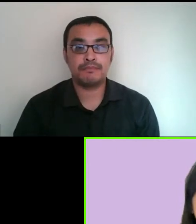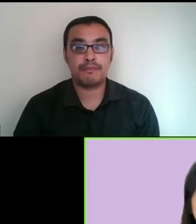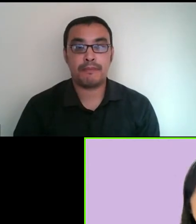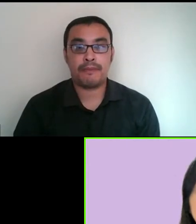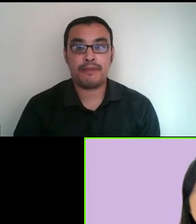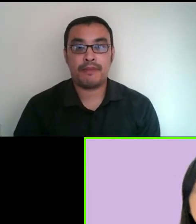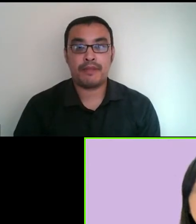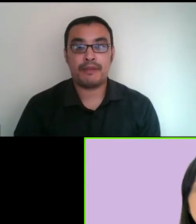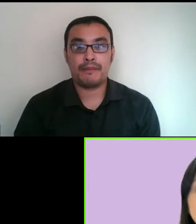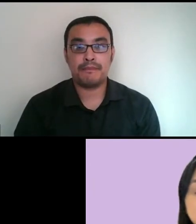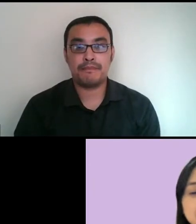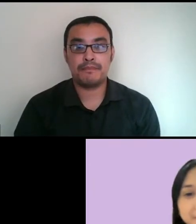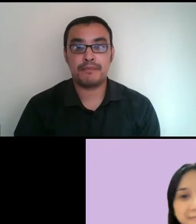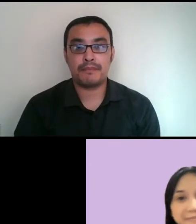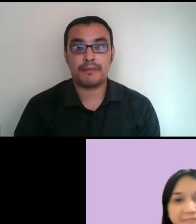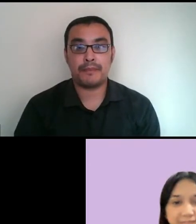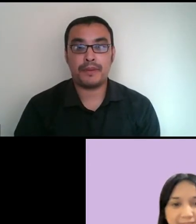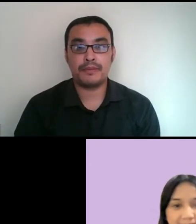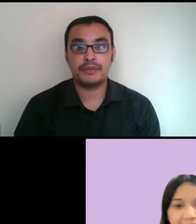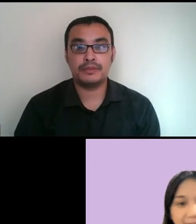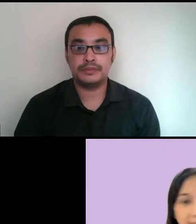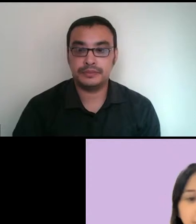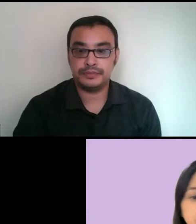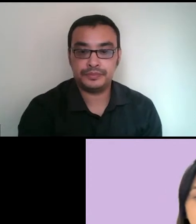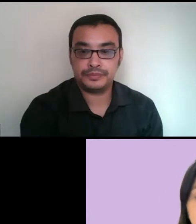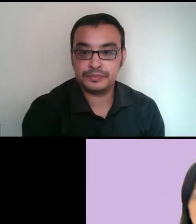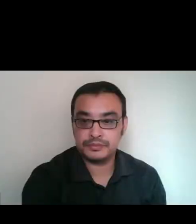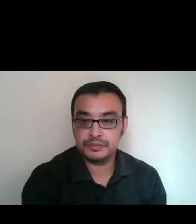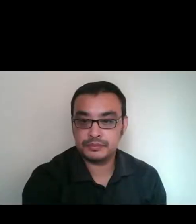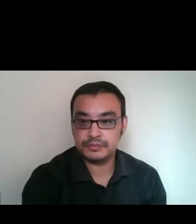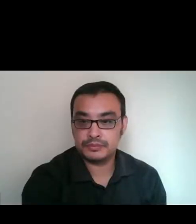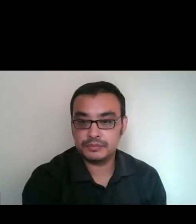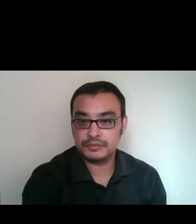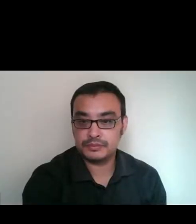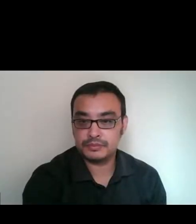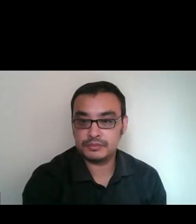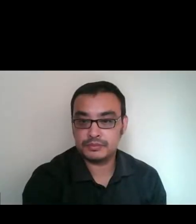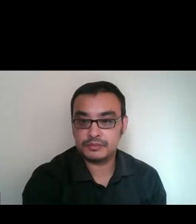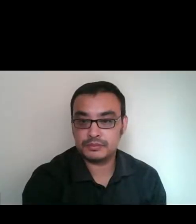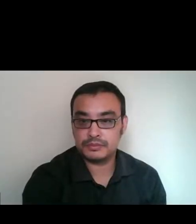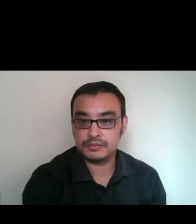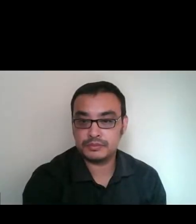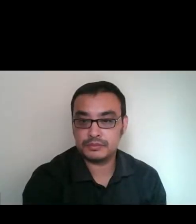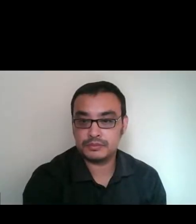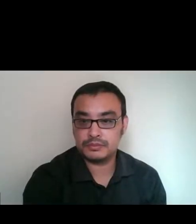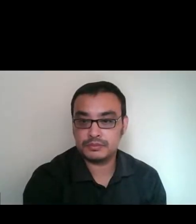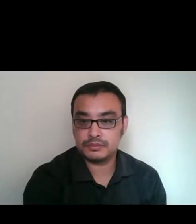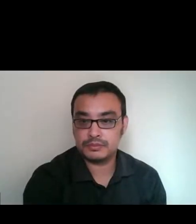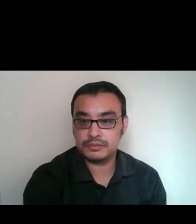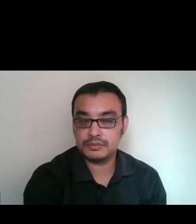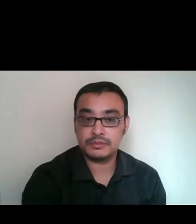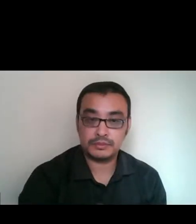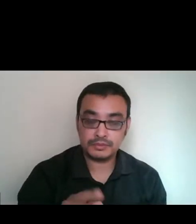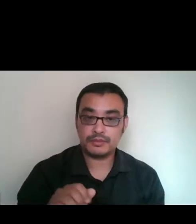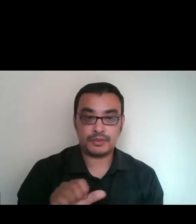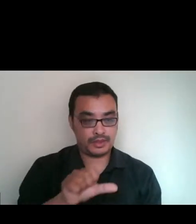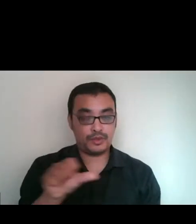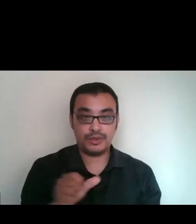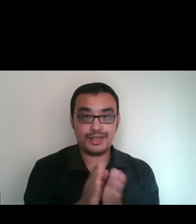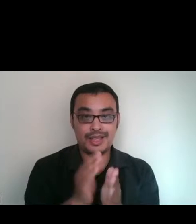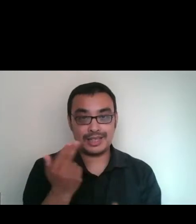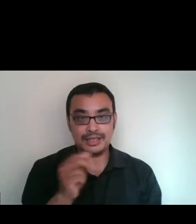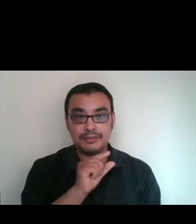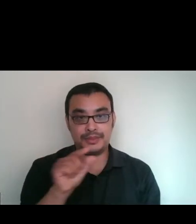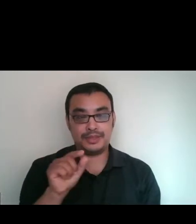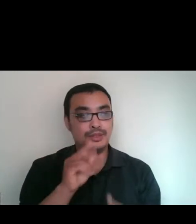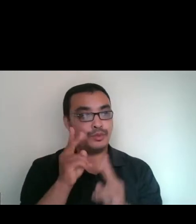you. Thank you, Andita. Thank you very much. I hope, because we are talking about indigenous people and I'm still in with the pastoralists